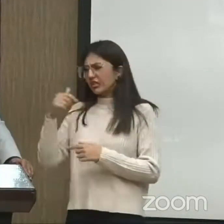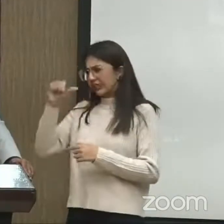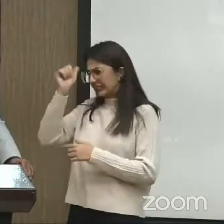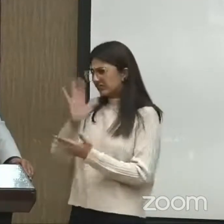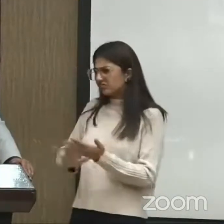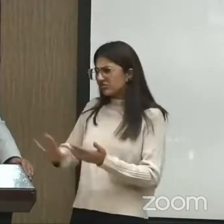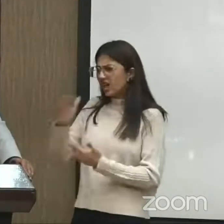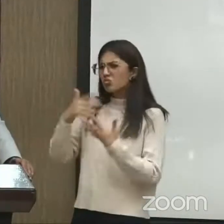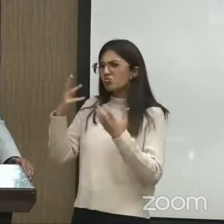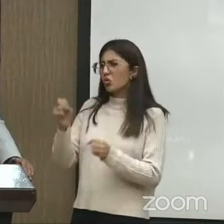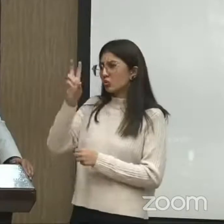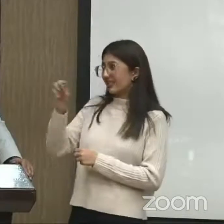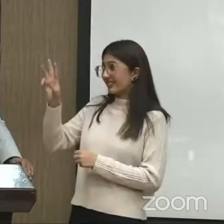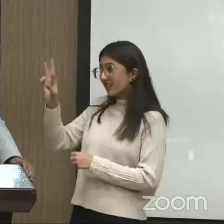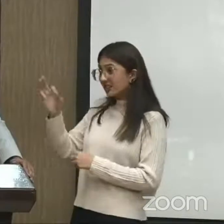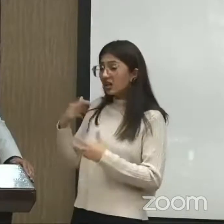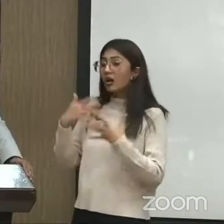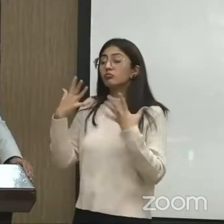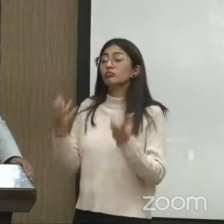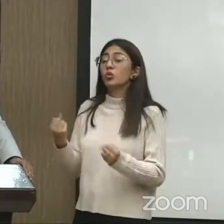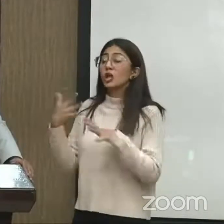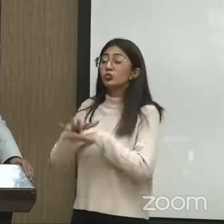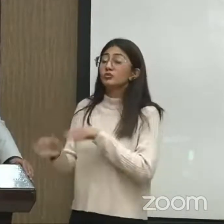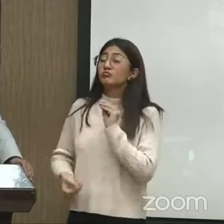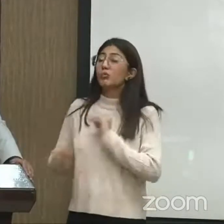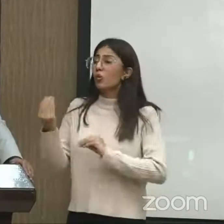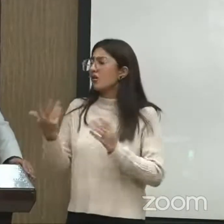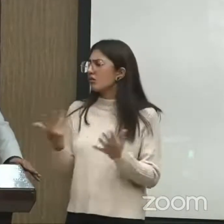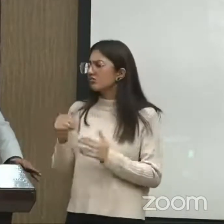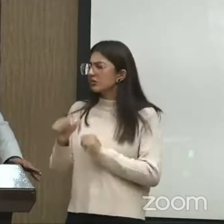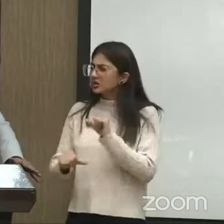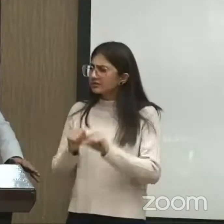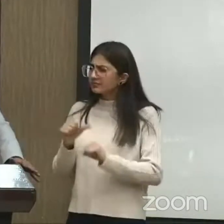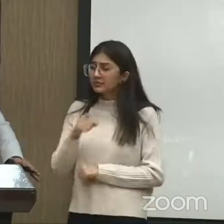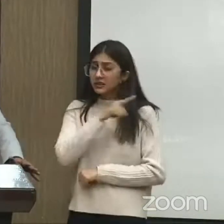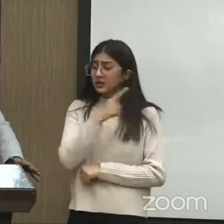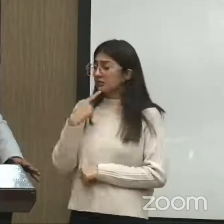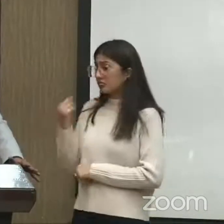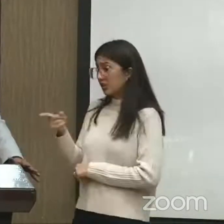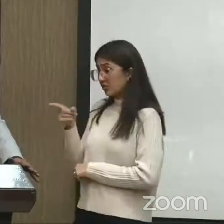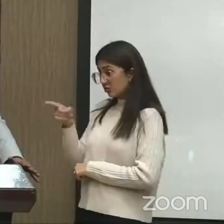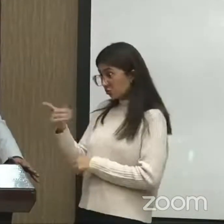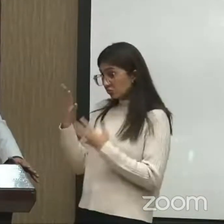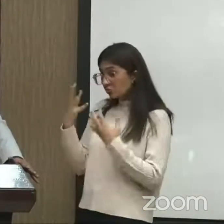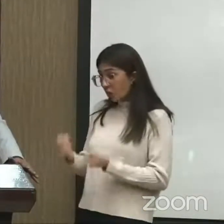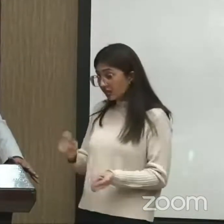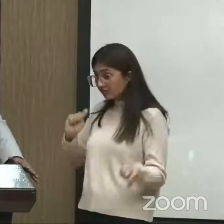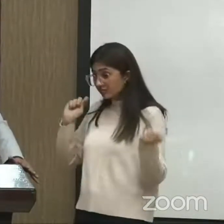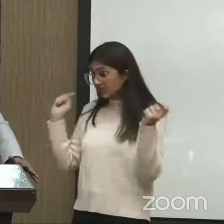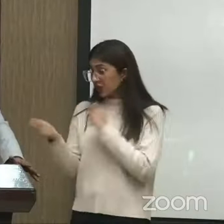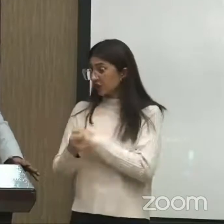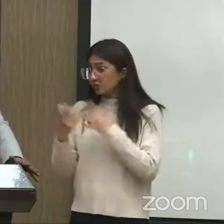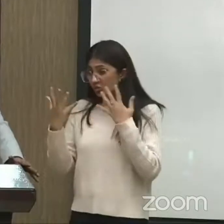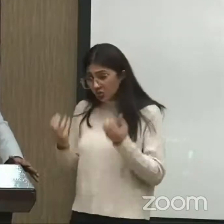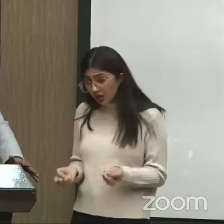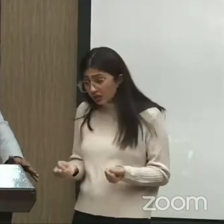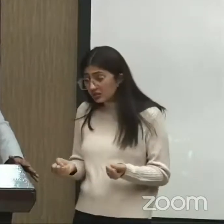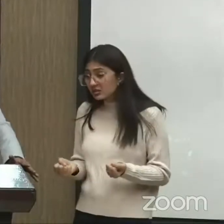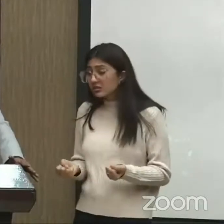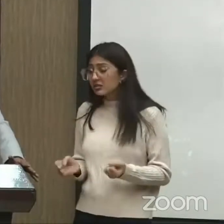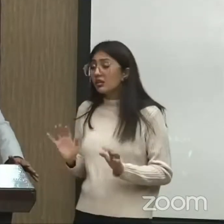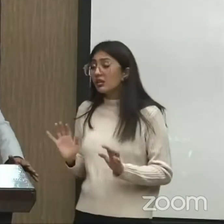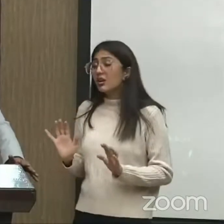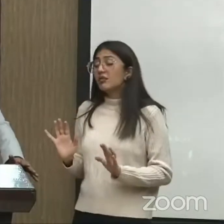2030. And he said something incredibly profound. He said, Feroz, if you want to drive change, it can only happen